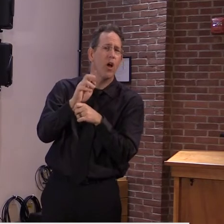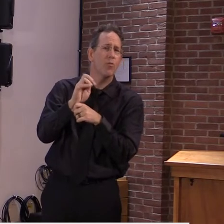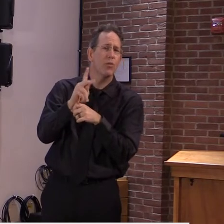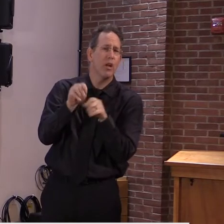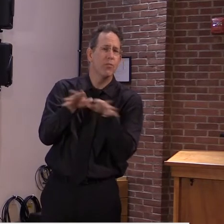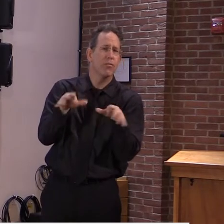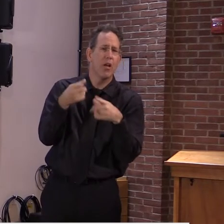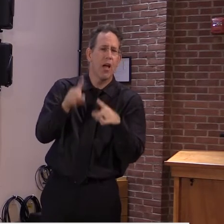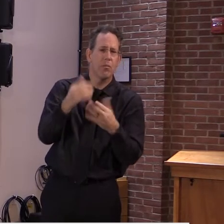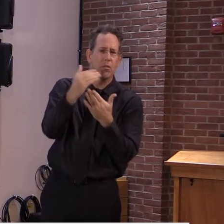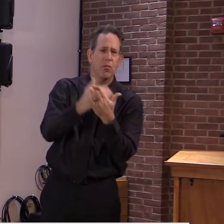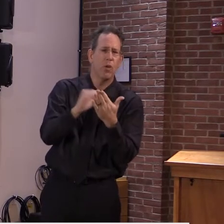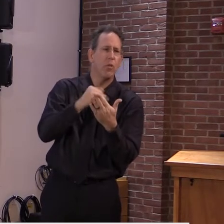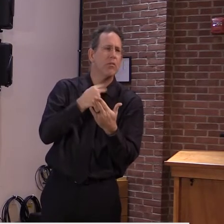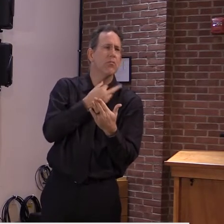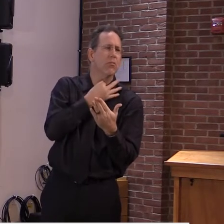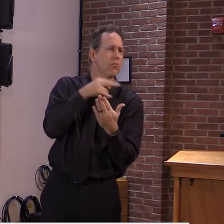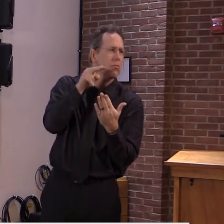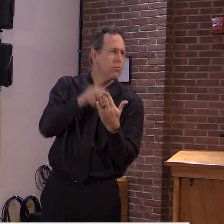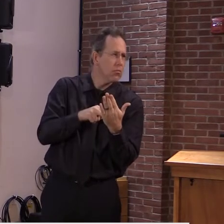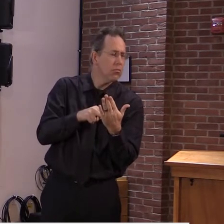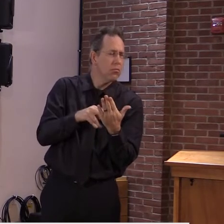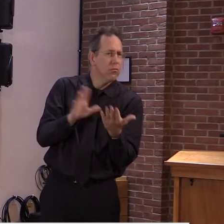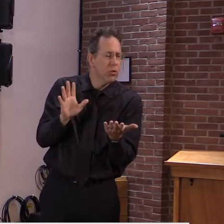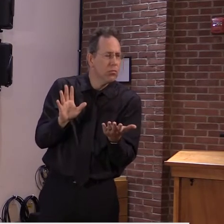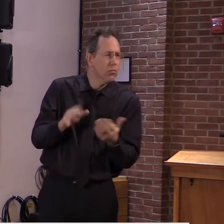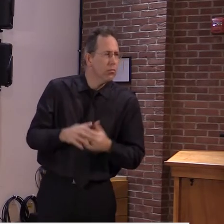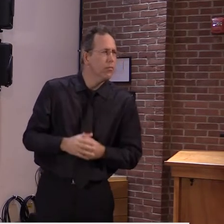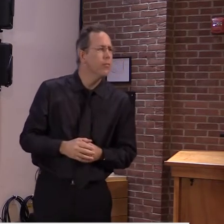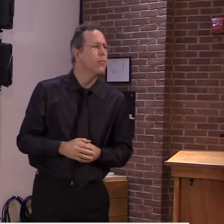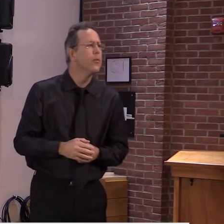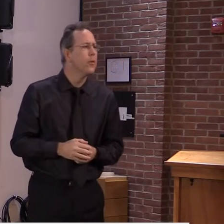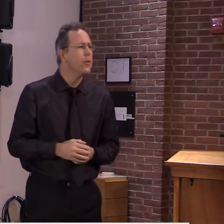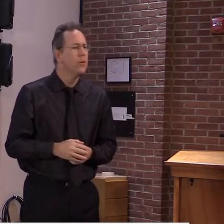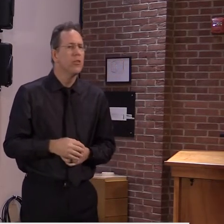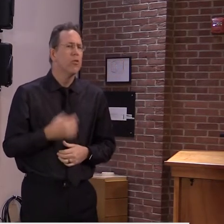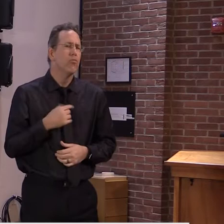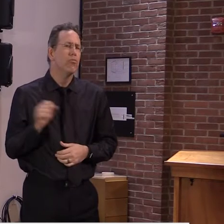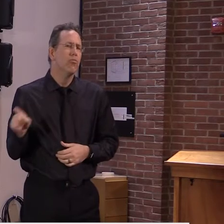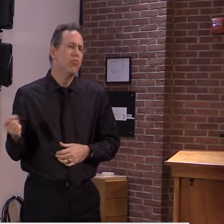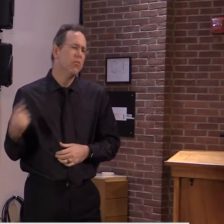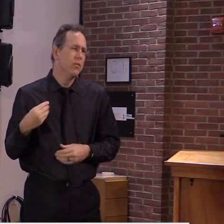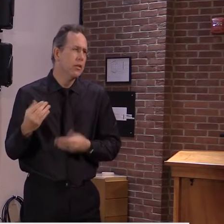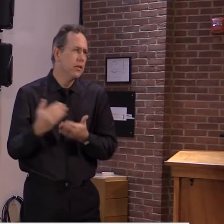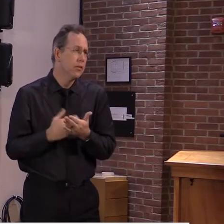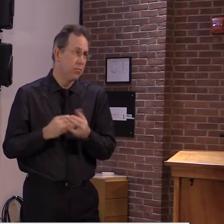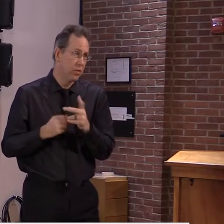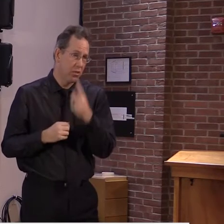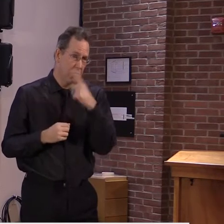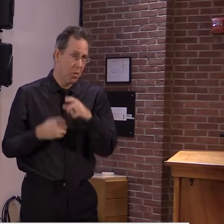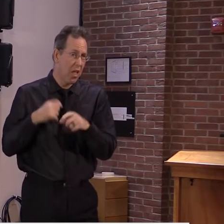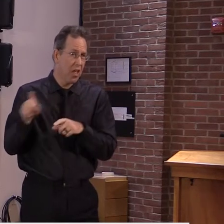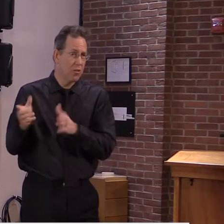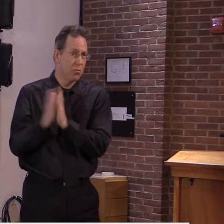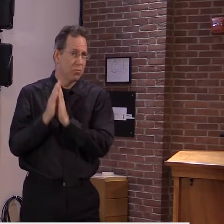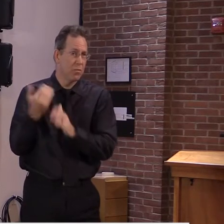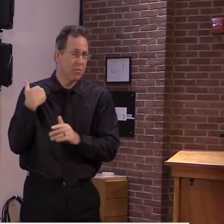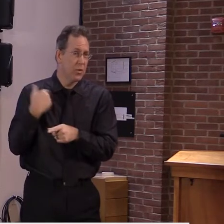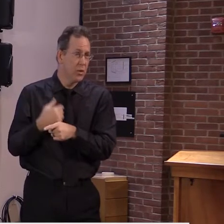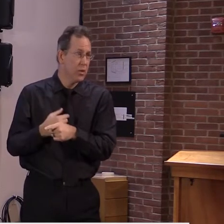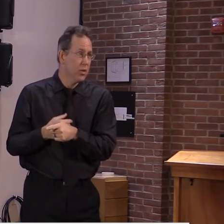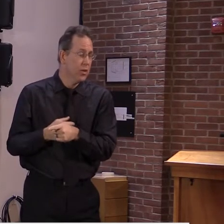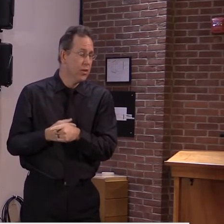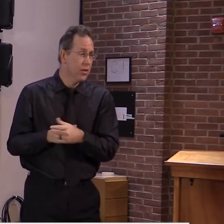analyze the numbers by number order, but what you've done in the past is shared the list, and can we get today's list, current